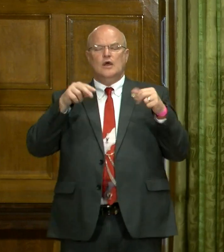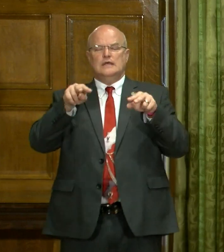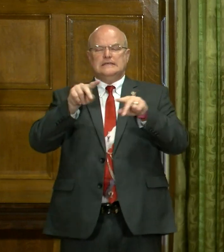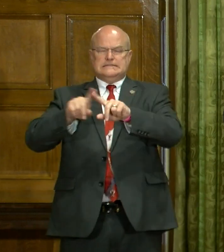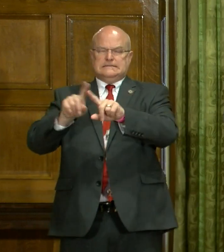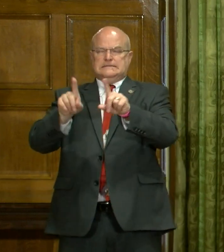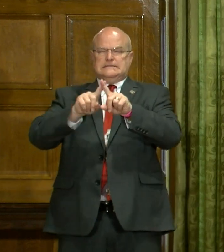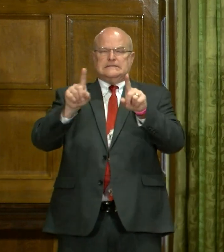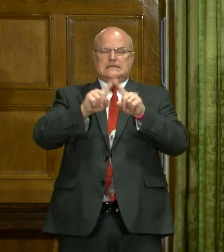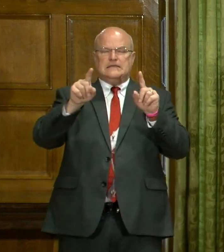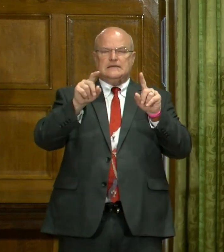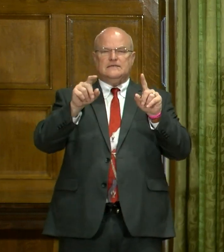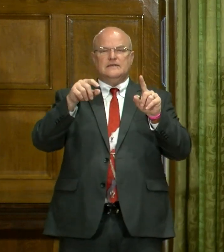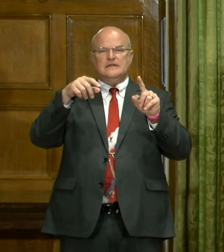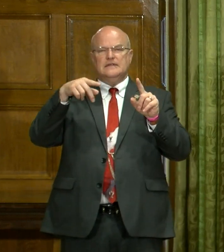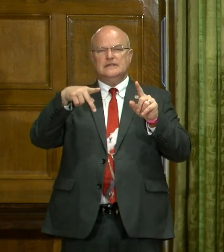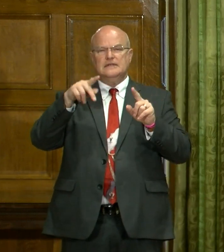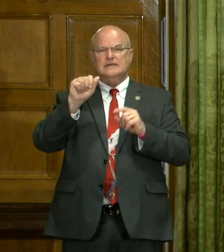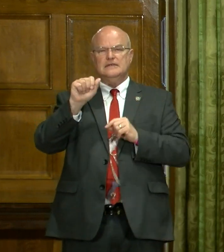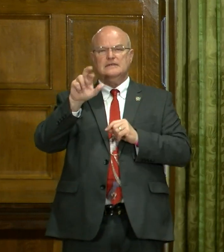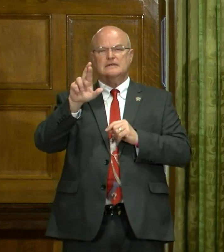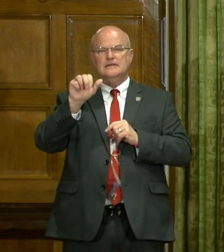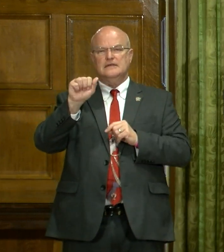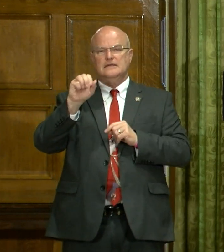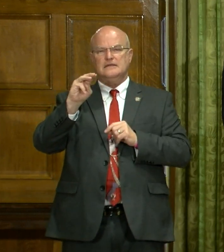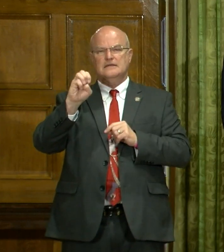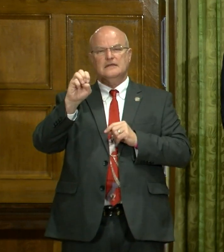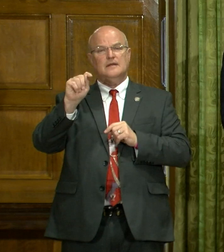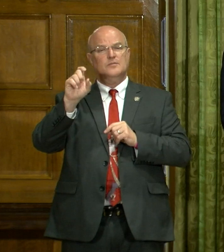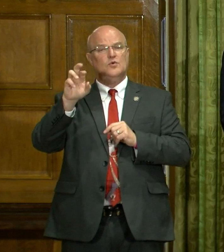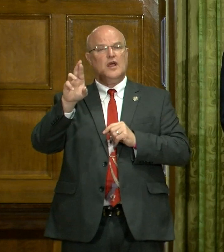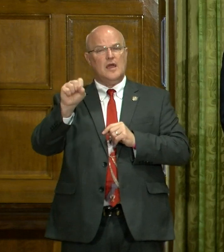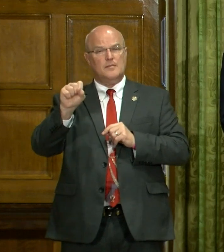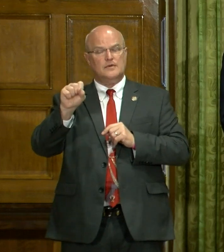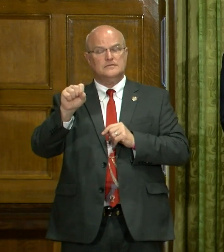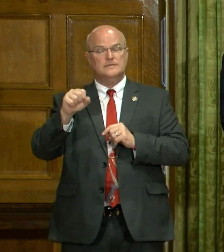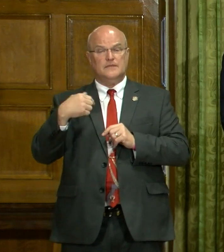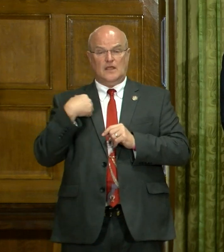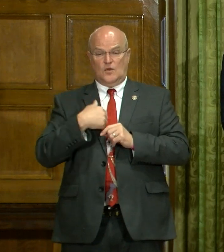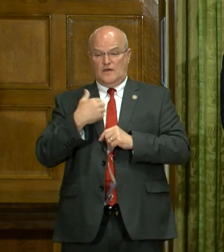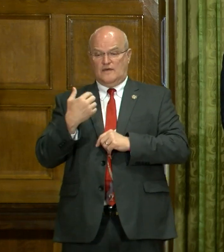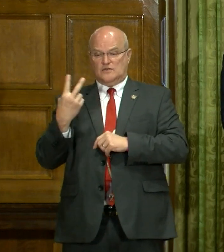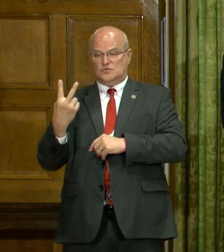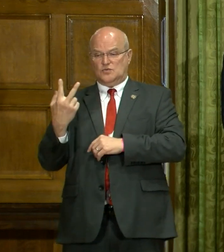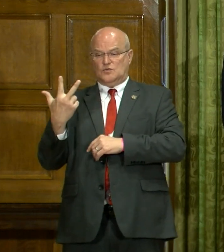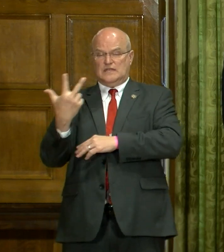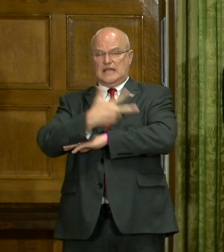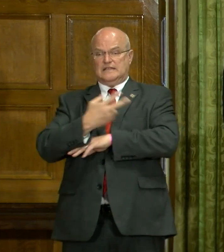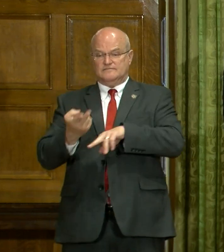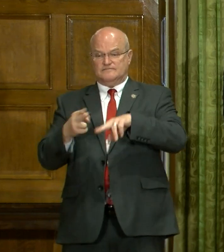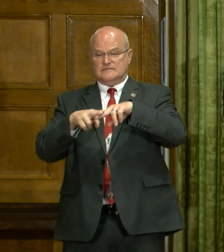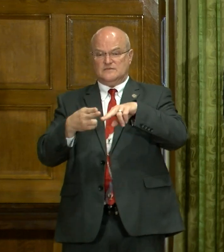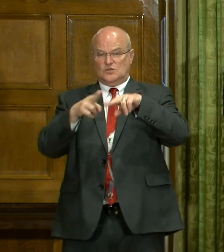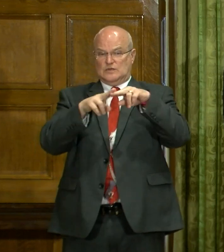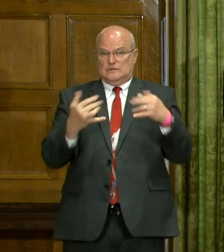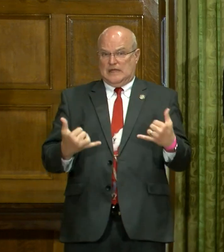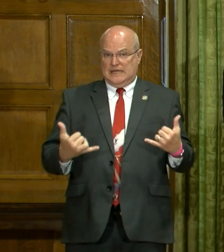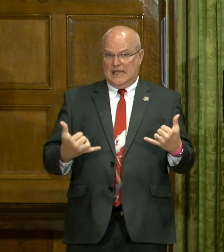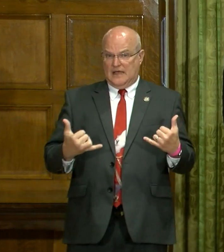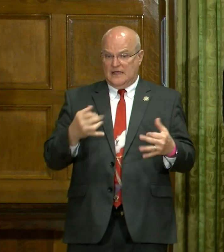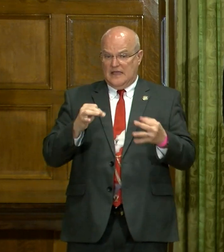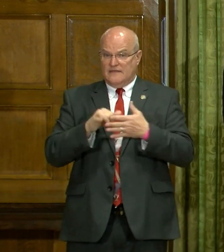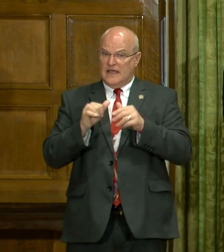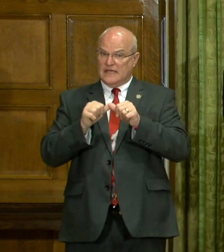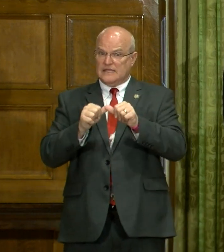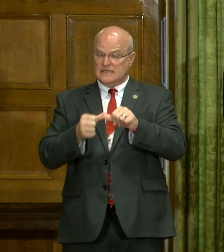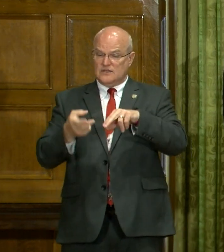of different parameters, and you know, we've had 2 or 3 days of increase, and if